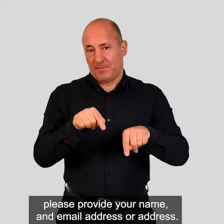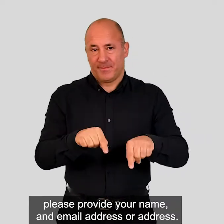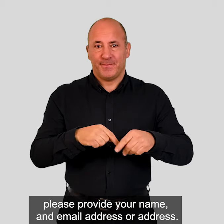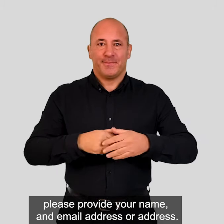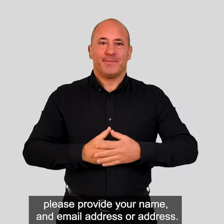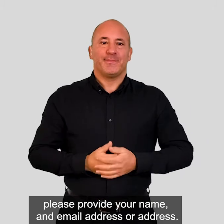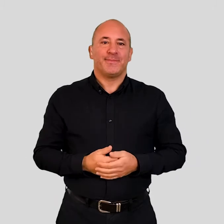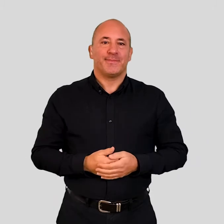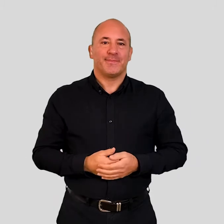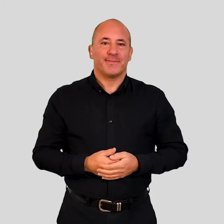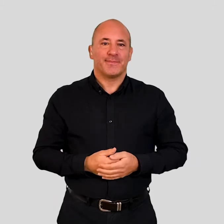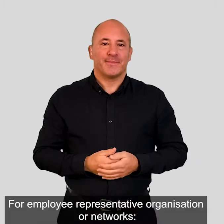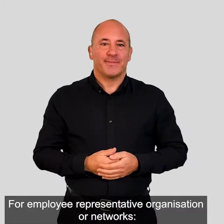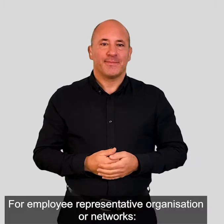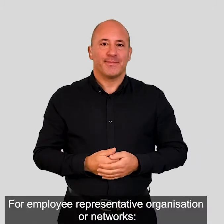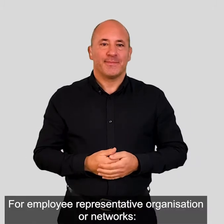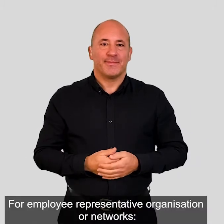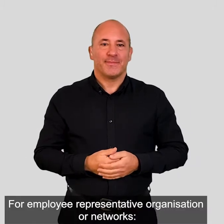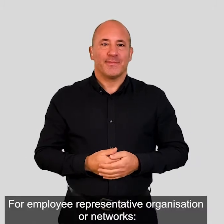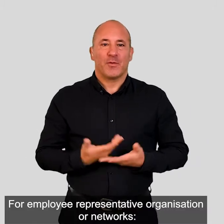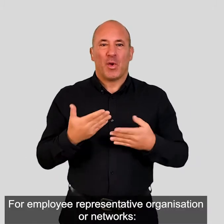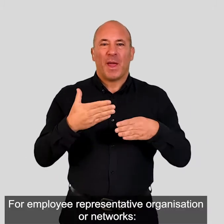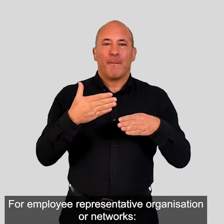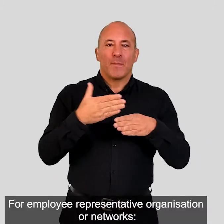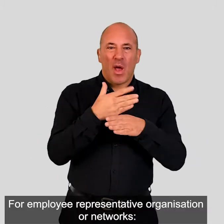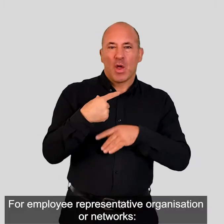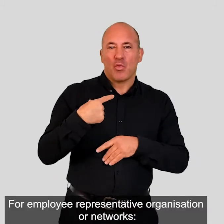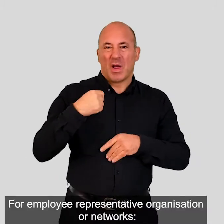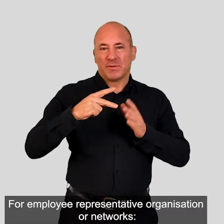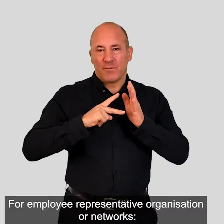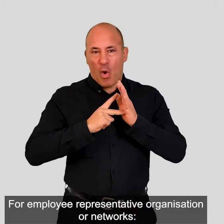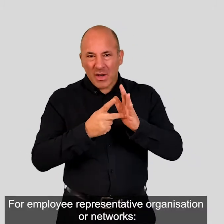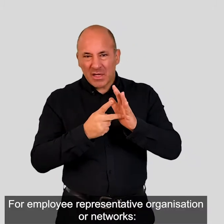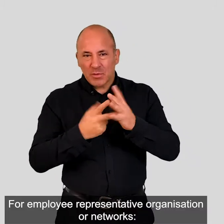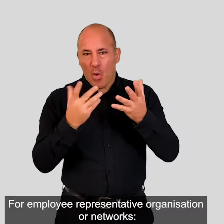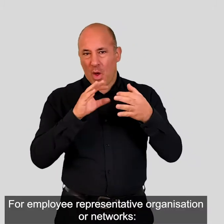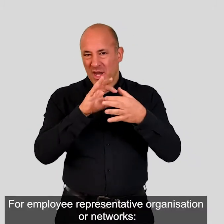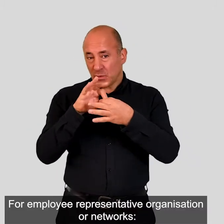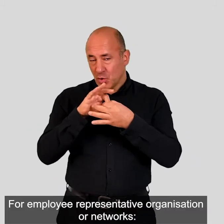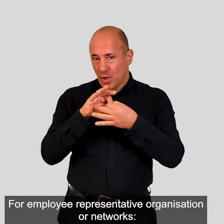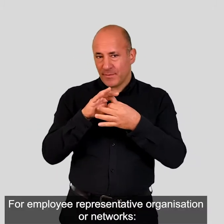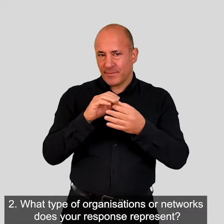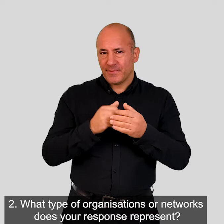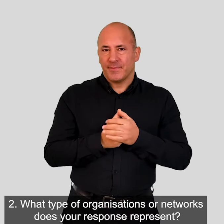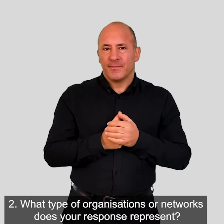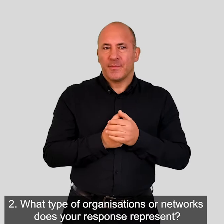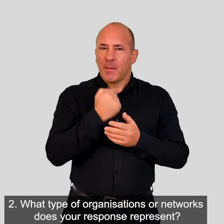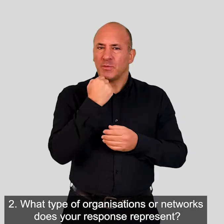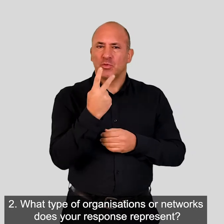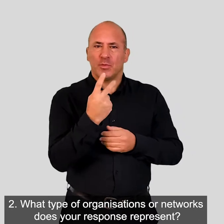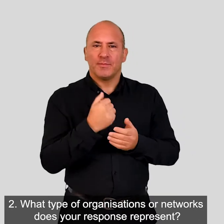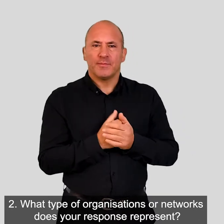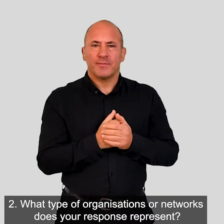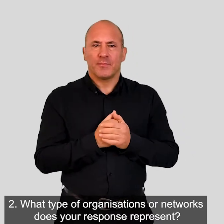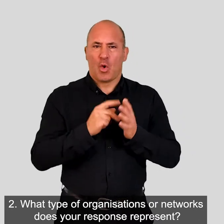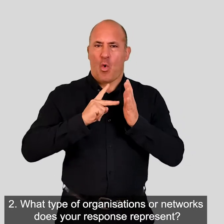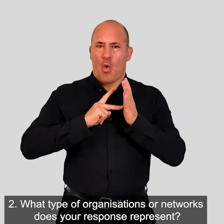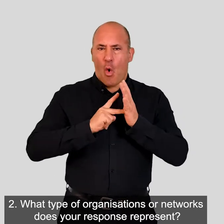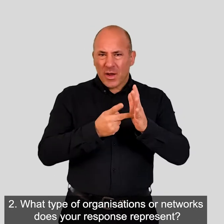address. For employee representative organisations or networks, 2. What type of organizations